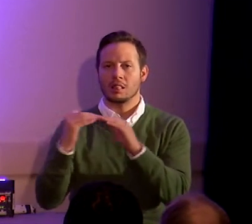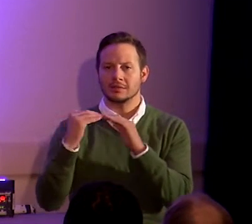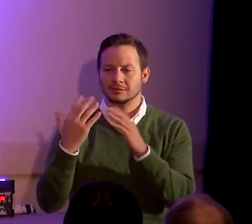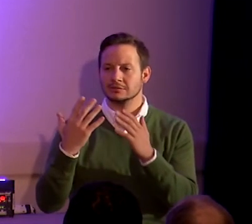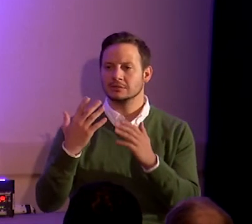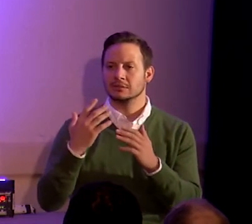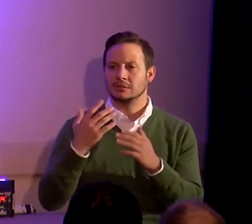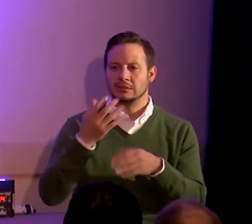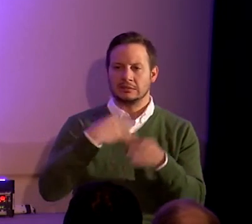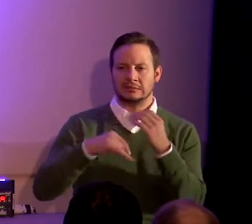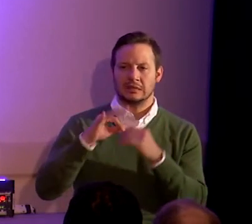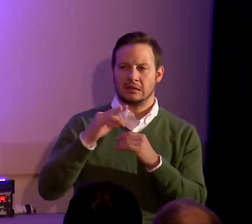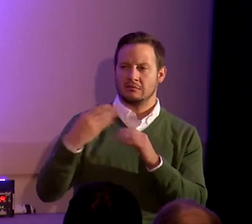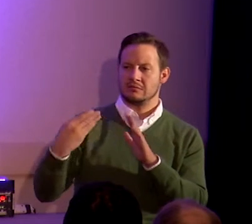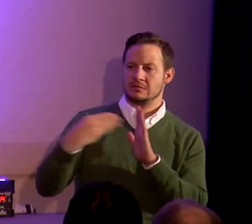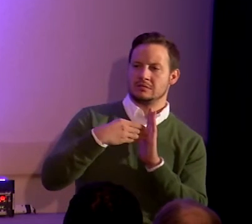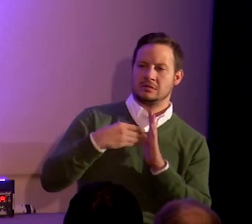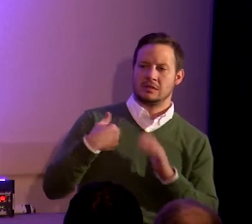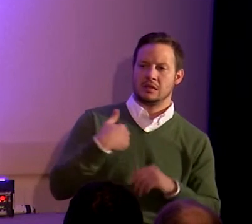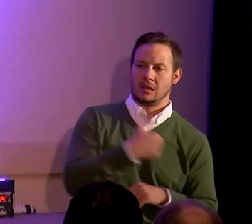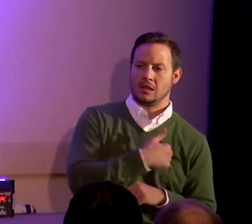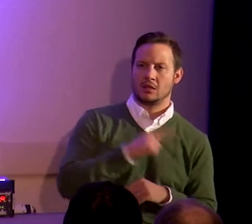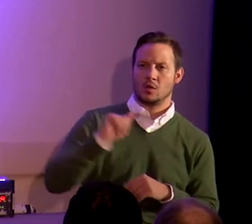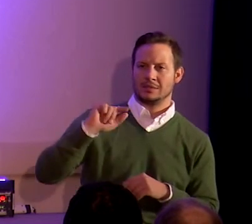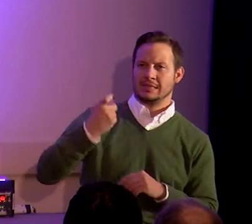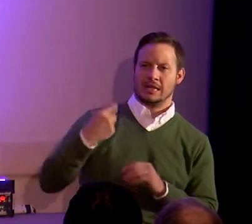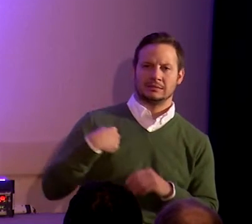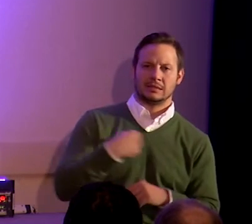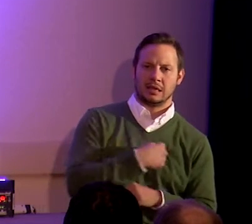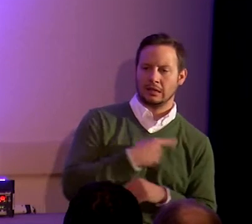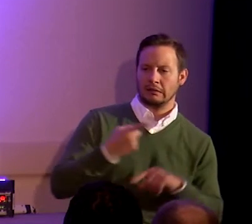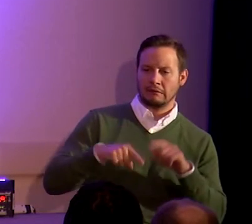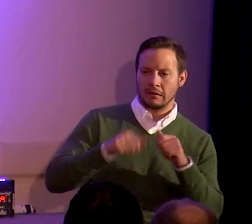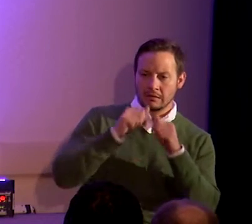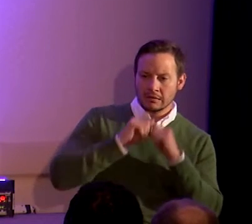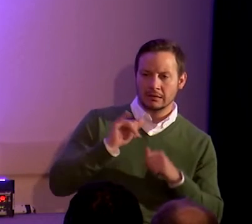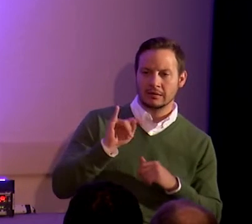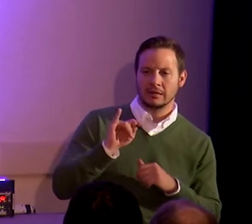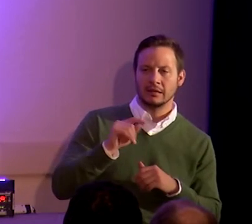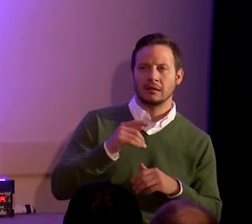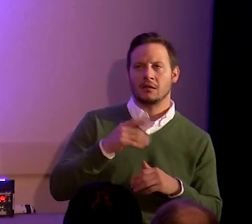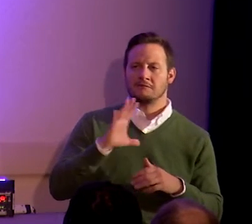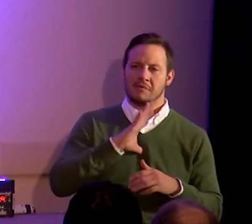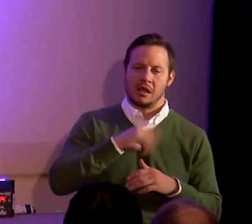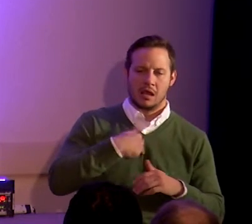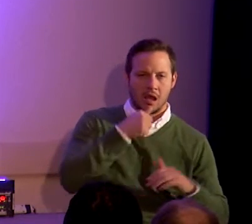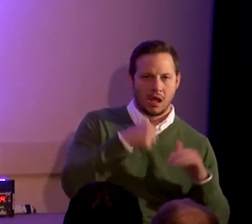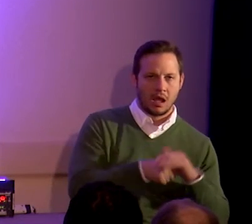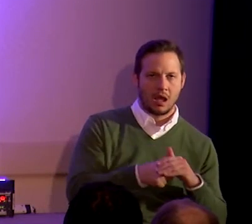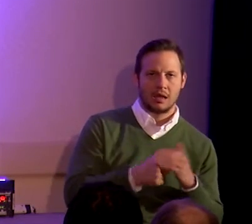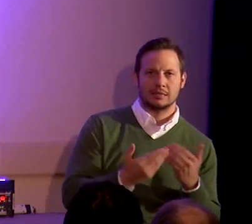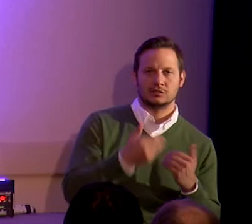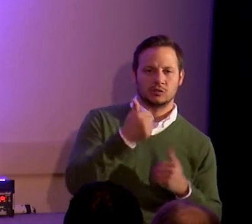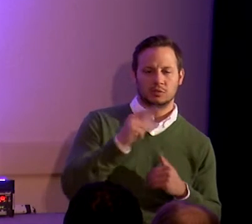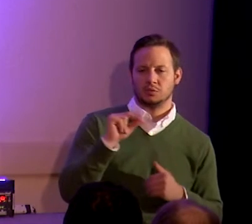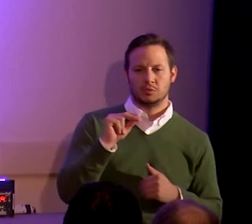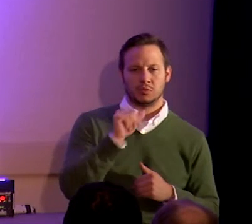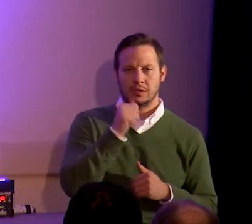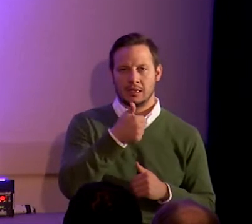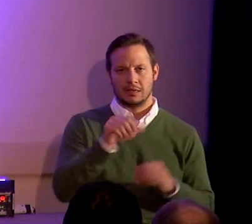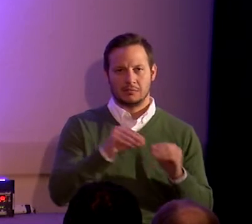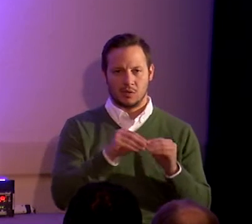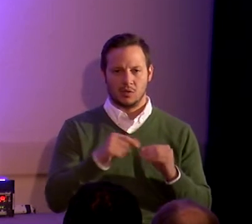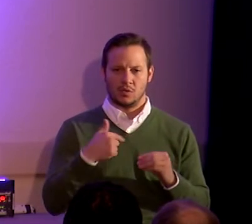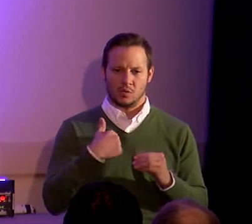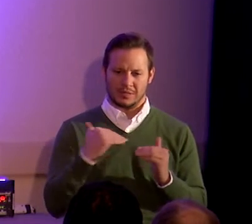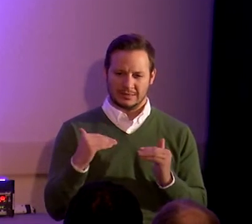social and political tax so high that many of us cannot bear it and instead choose to hide who we are. We are so close to that era